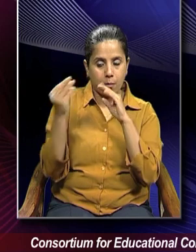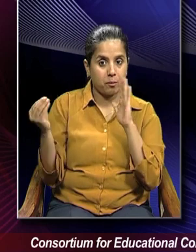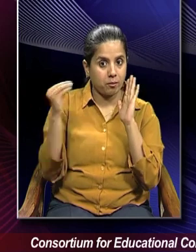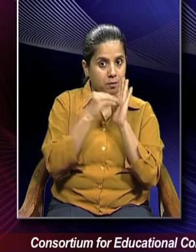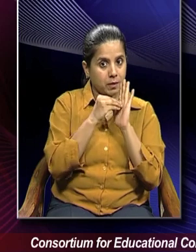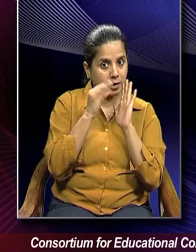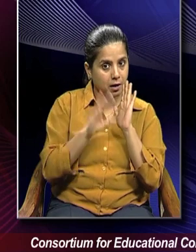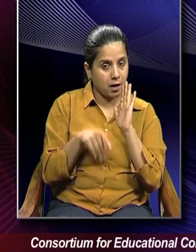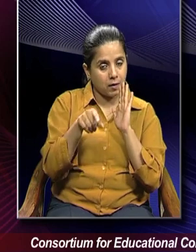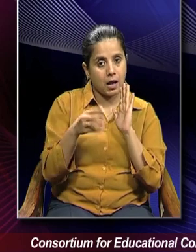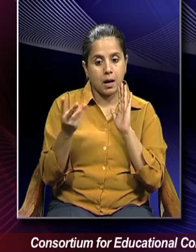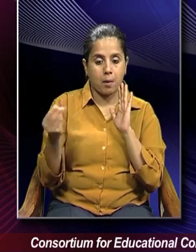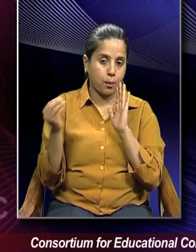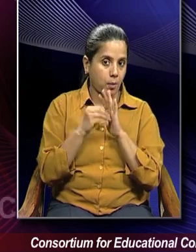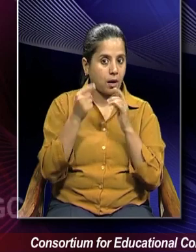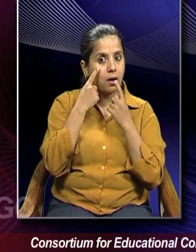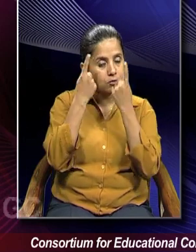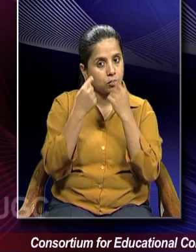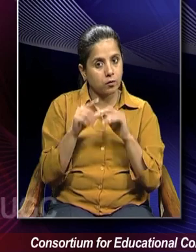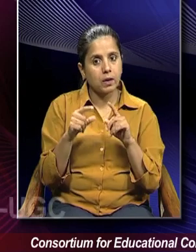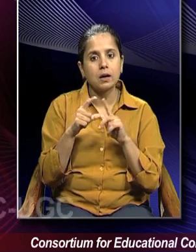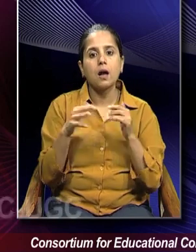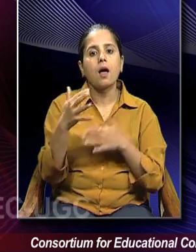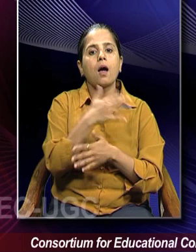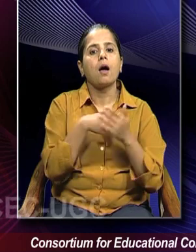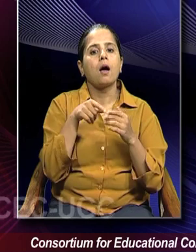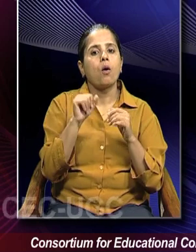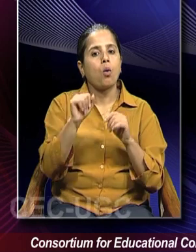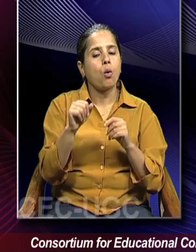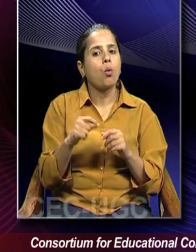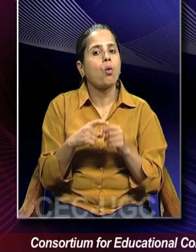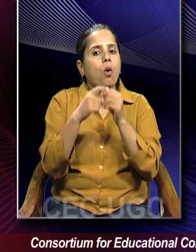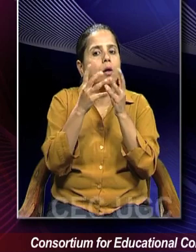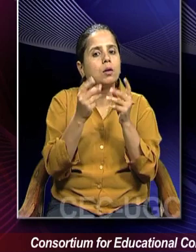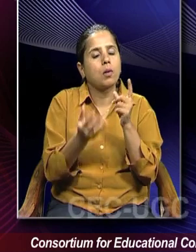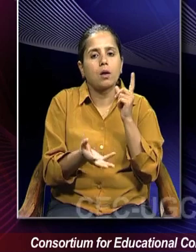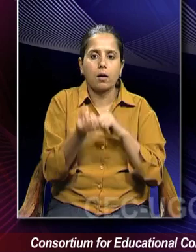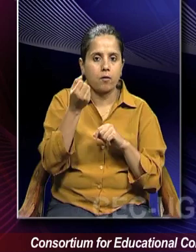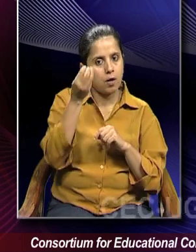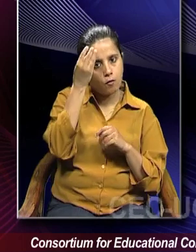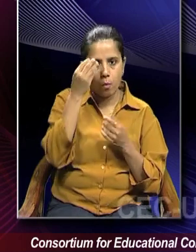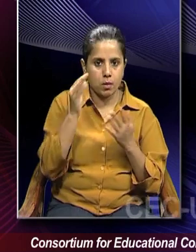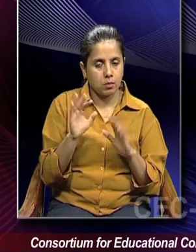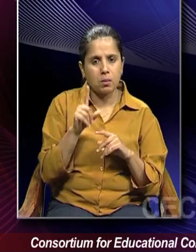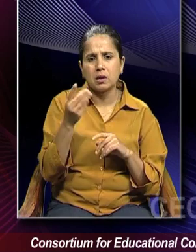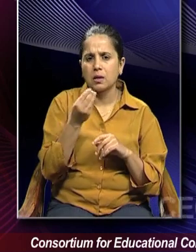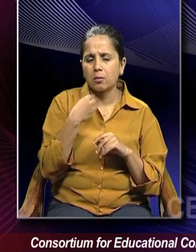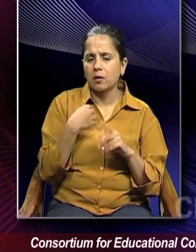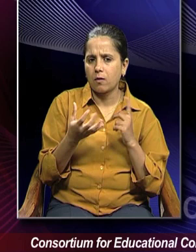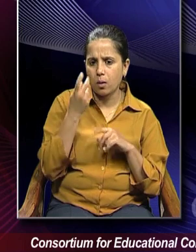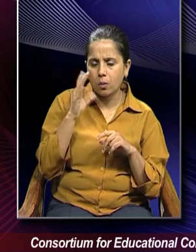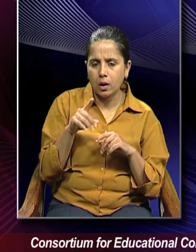the quantitative analysis, data is giving you the quantified information, but at times we find